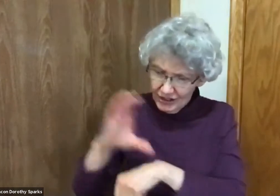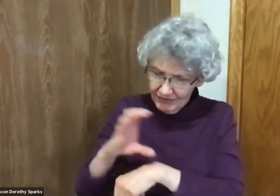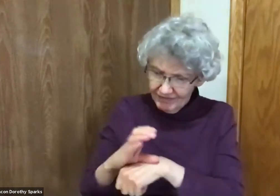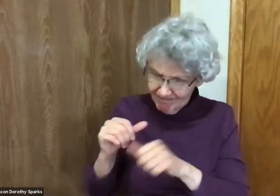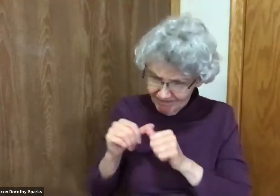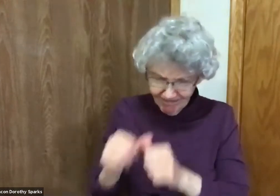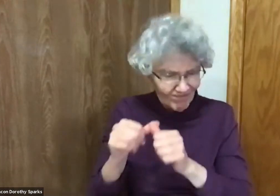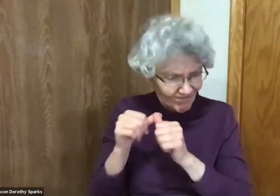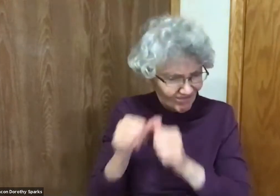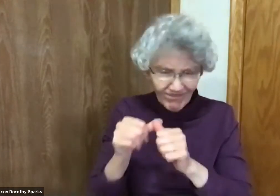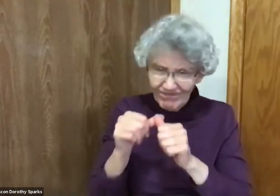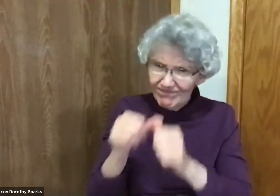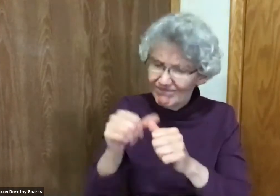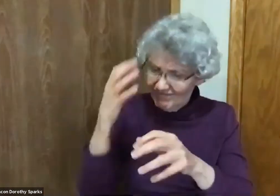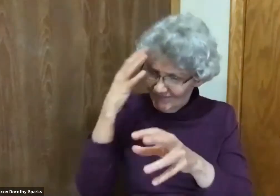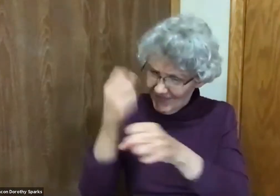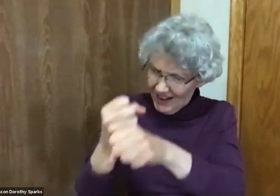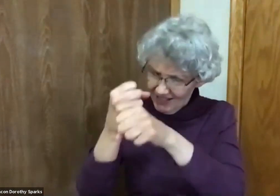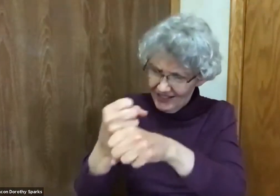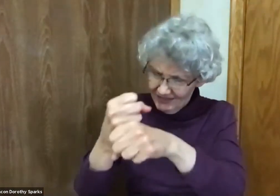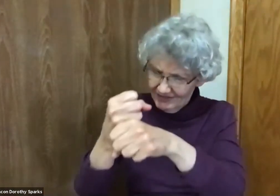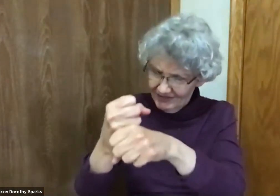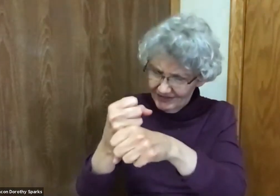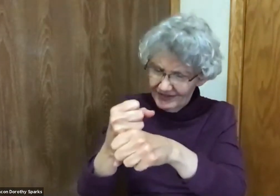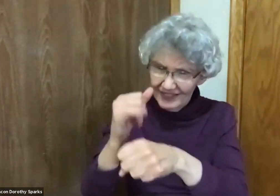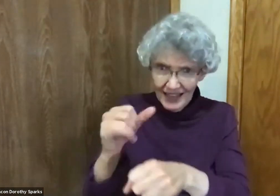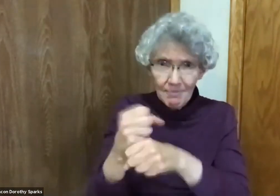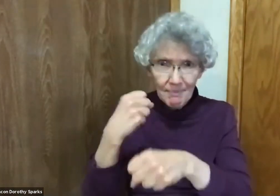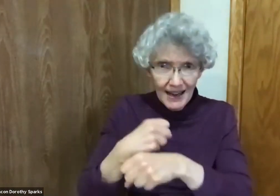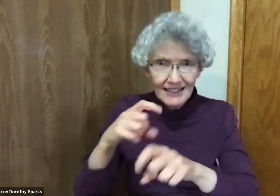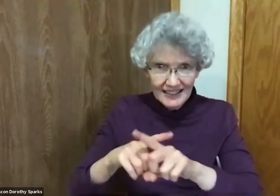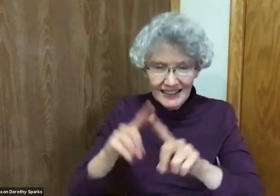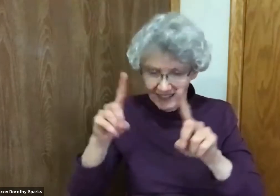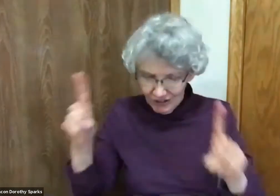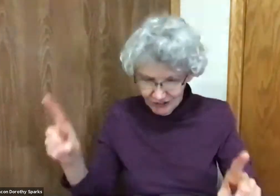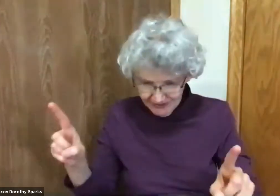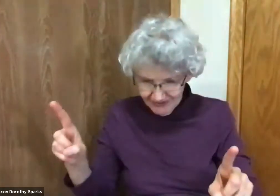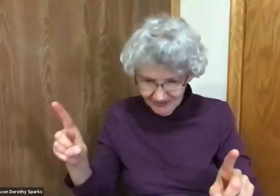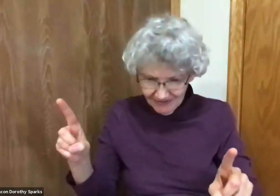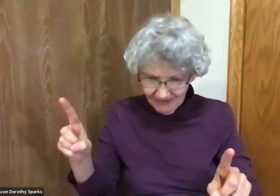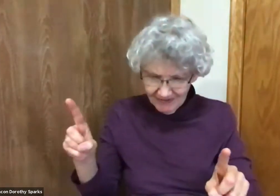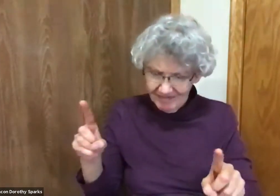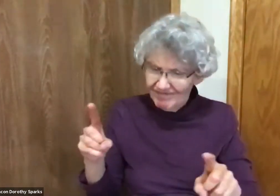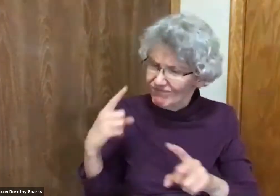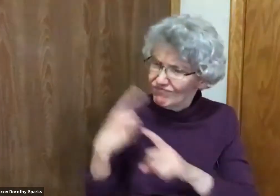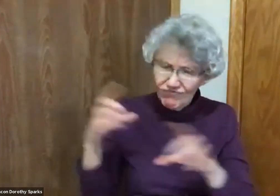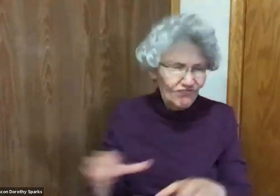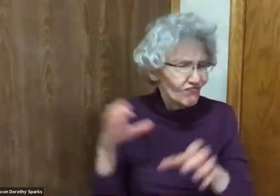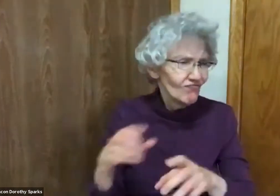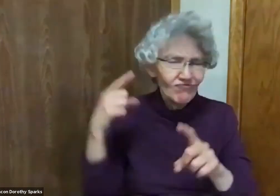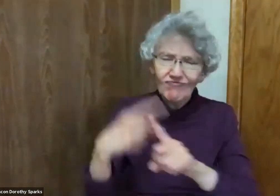Many people in your church long to be faithful and to make a positive difference